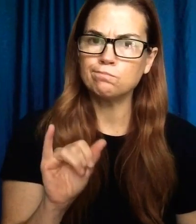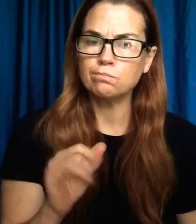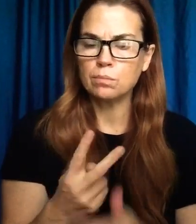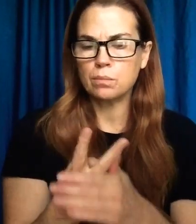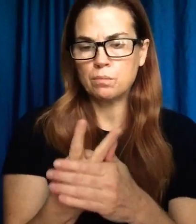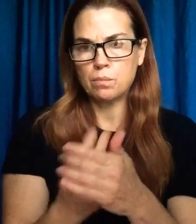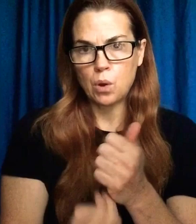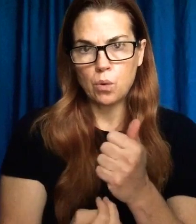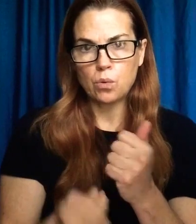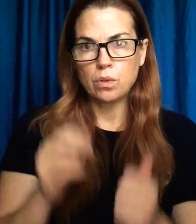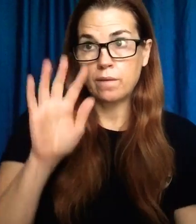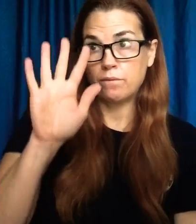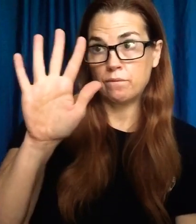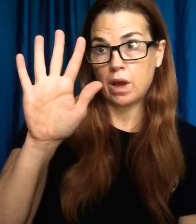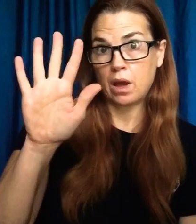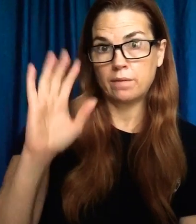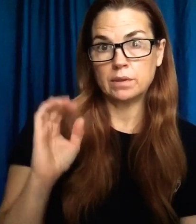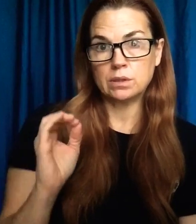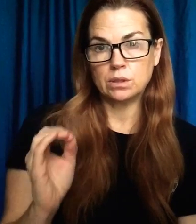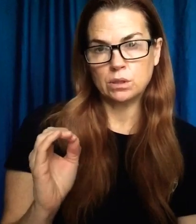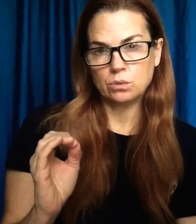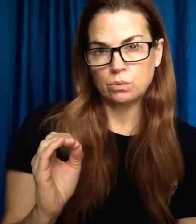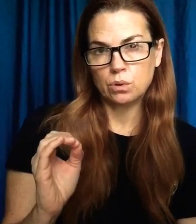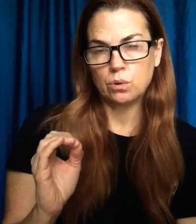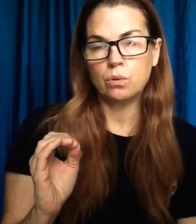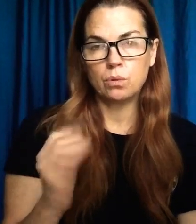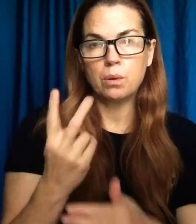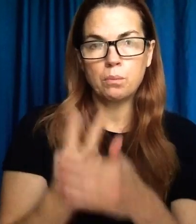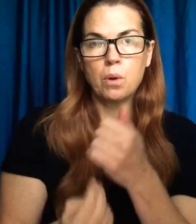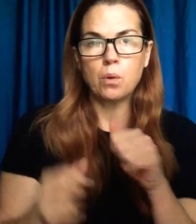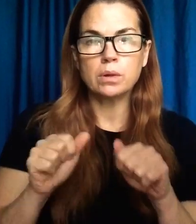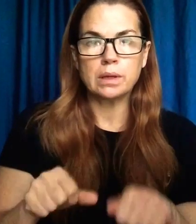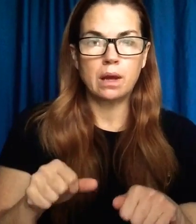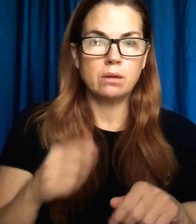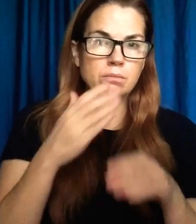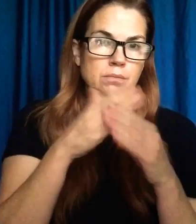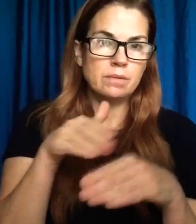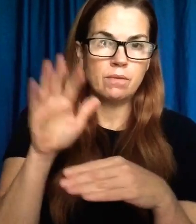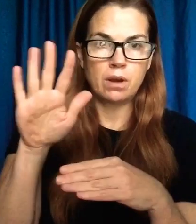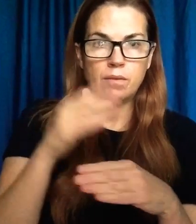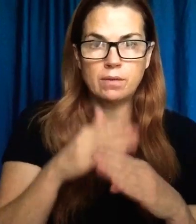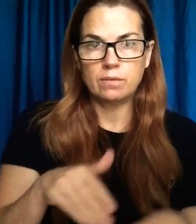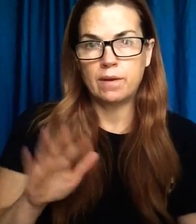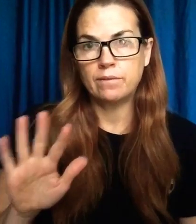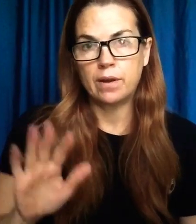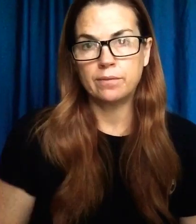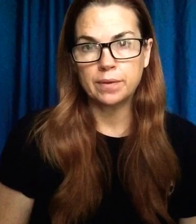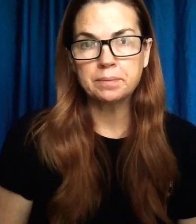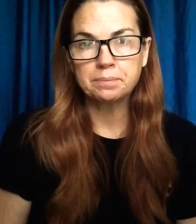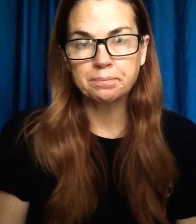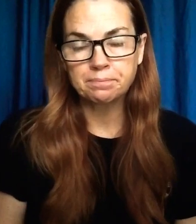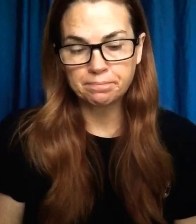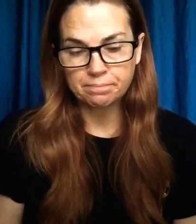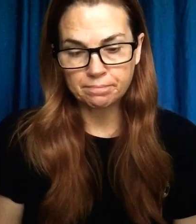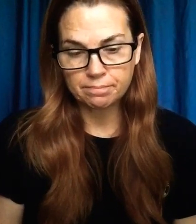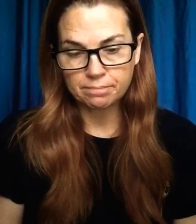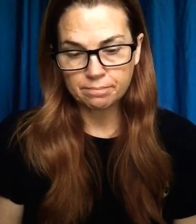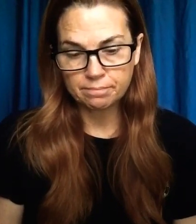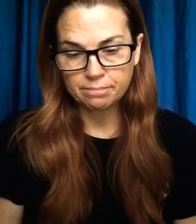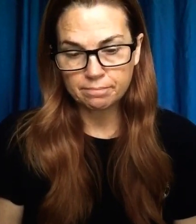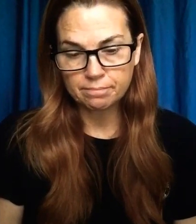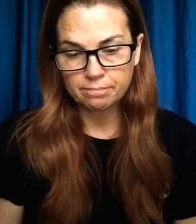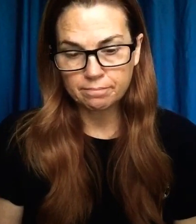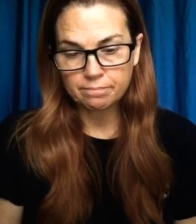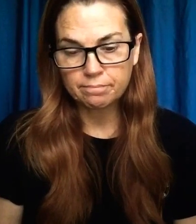this. When I'm looking at this, I notice that my fraction, both numbers, end in a 5 and a 0. So that means it's